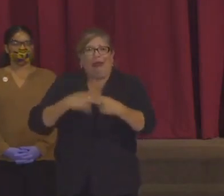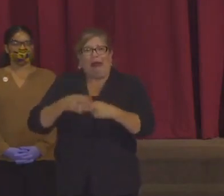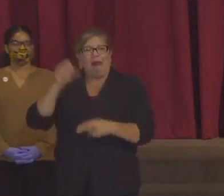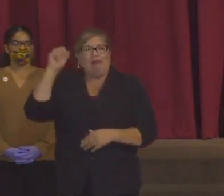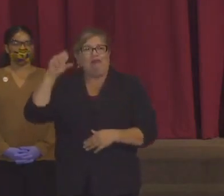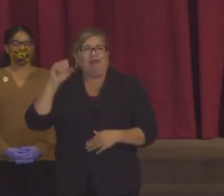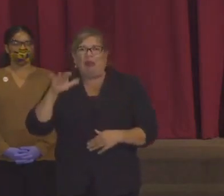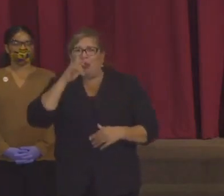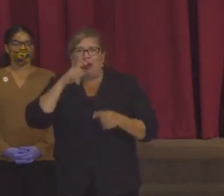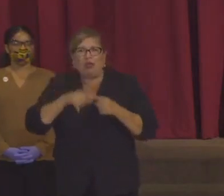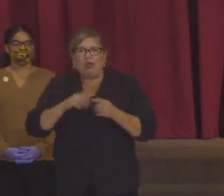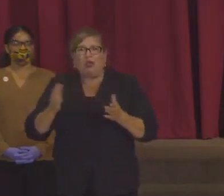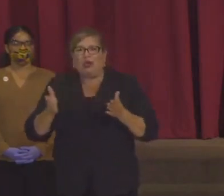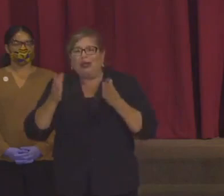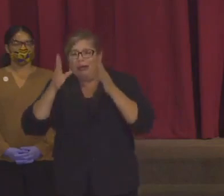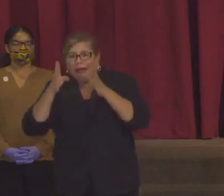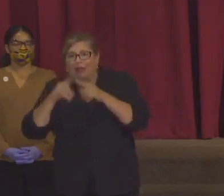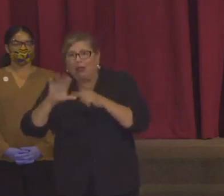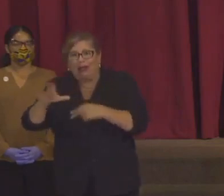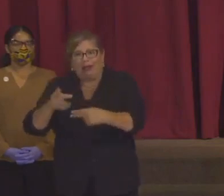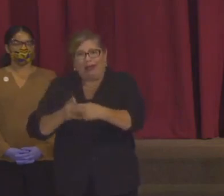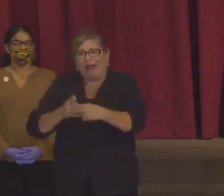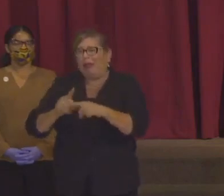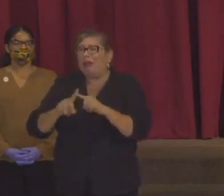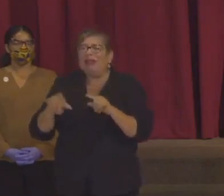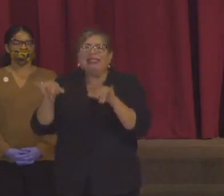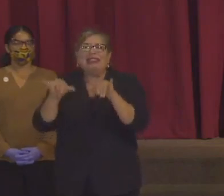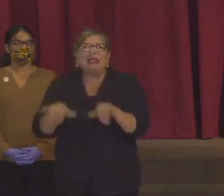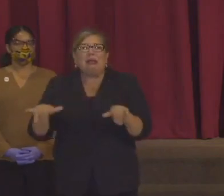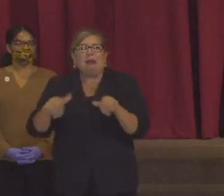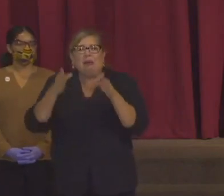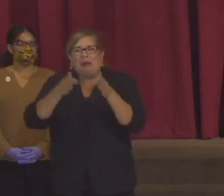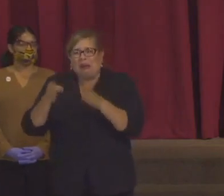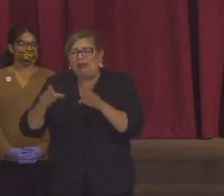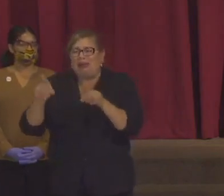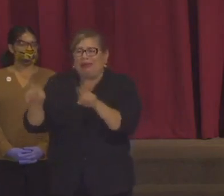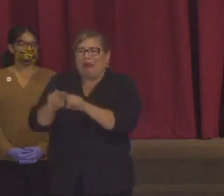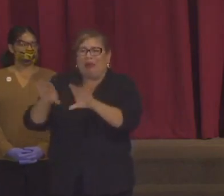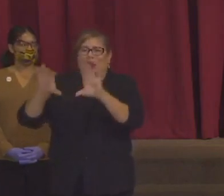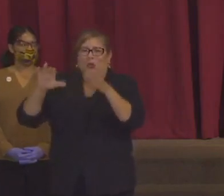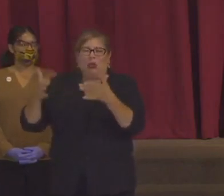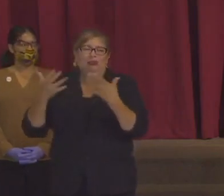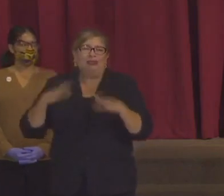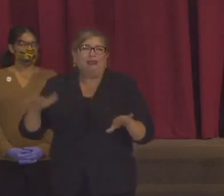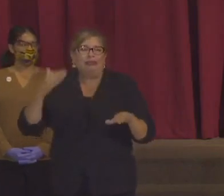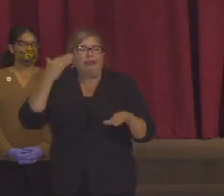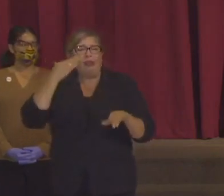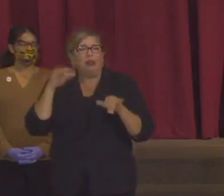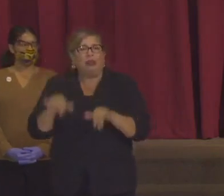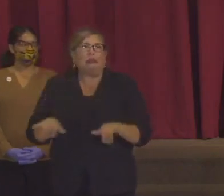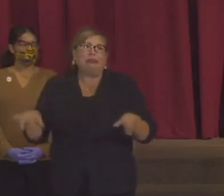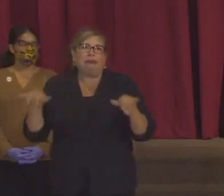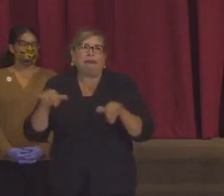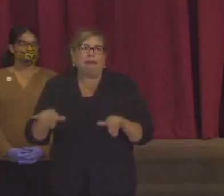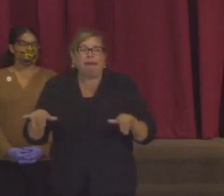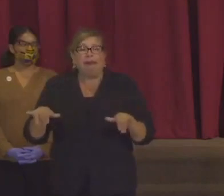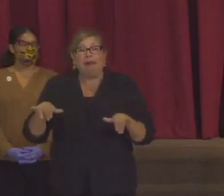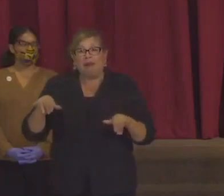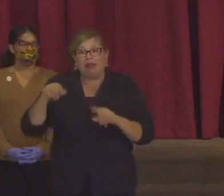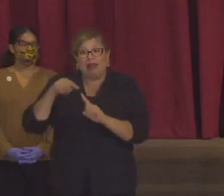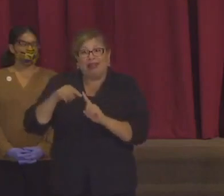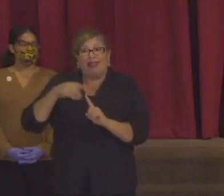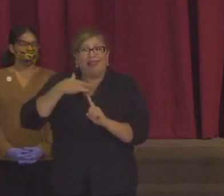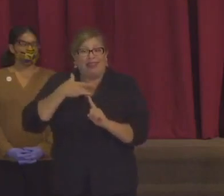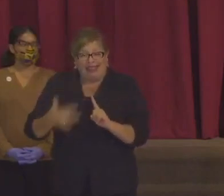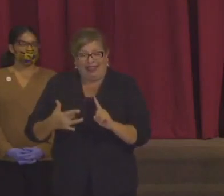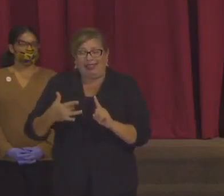their interest. But they're well defined, those same names, those same groups. That many do come from out of the